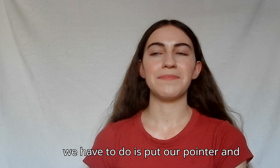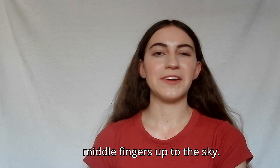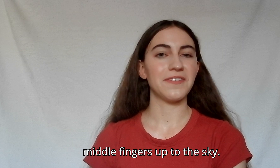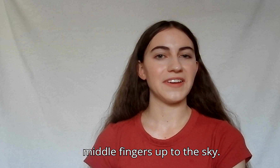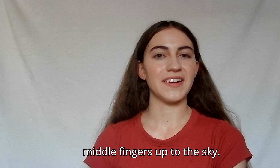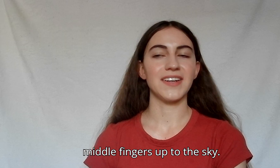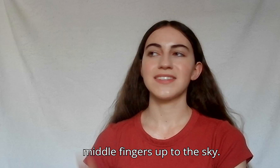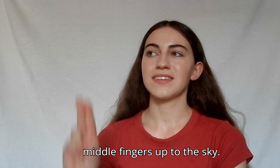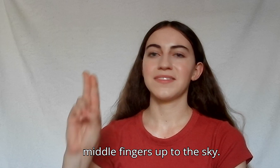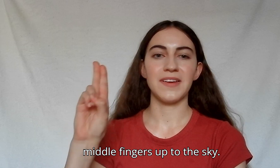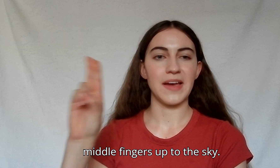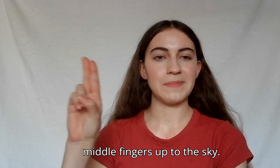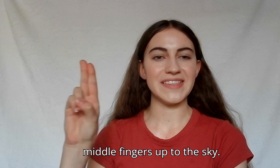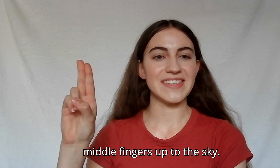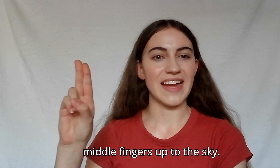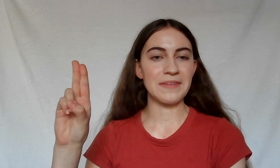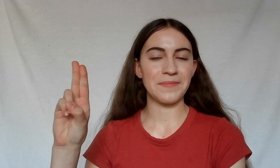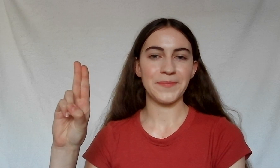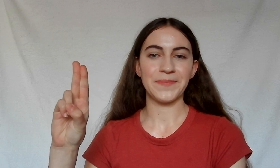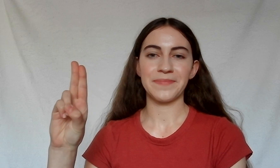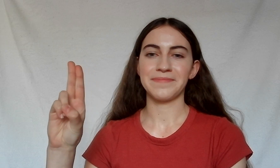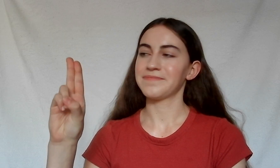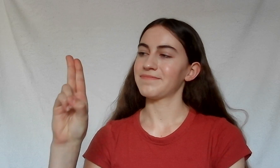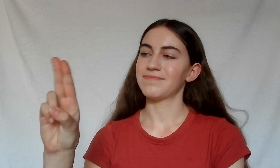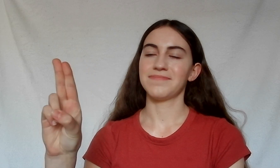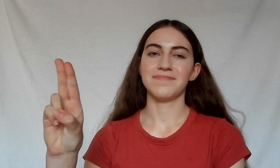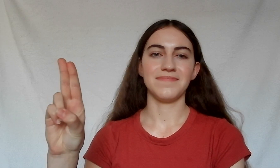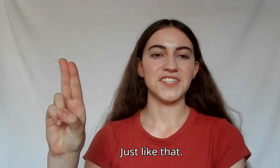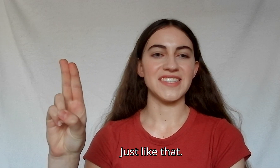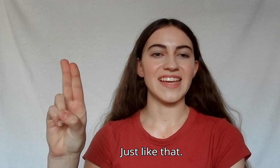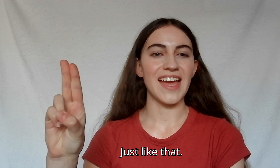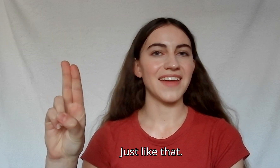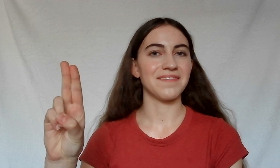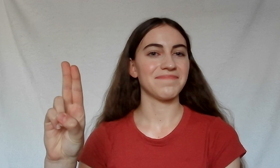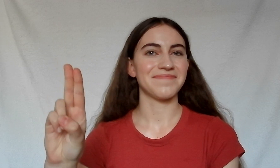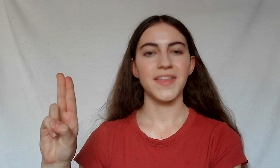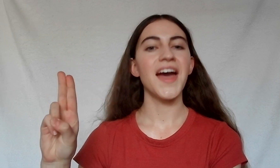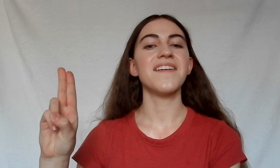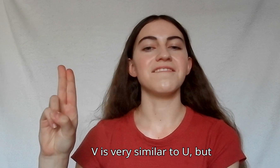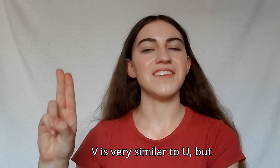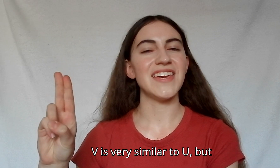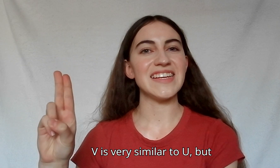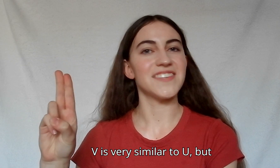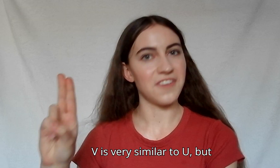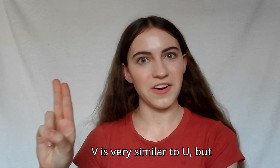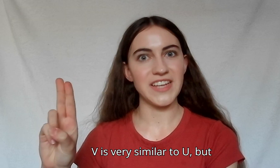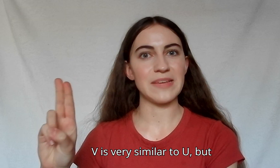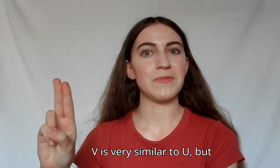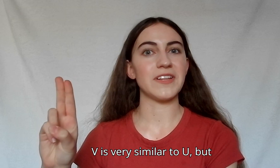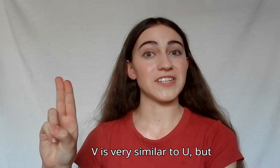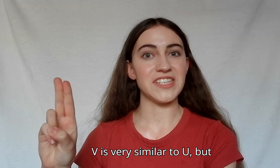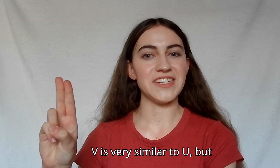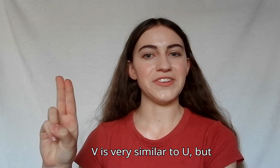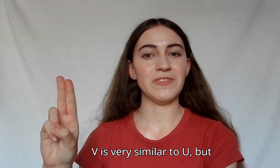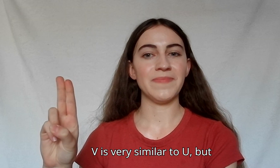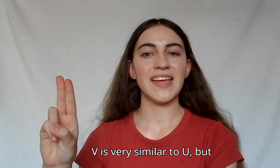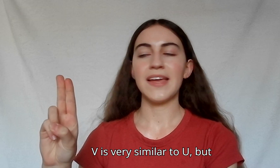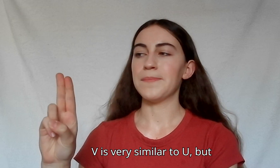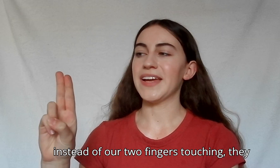middle fingers up to the sky, just like that. V is very similar to U, but